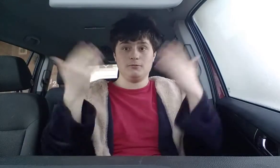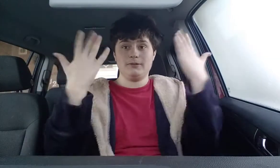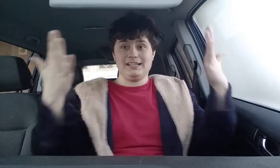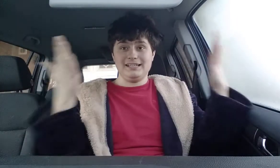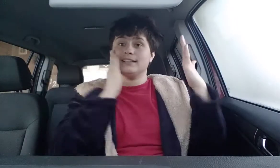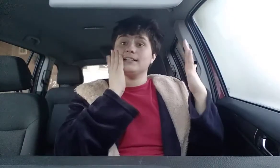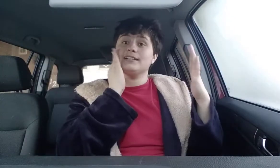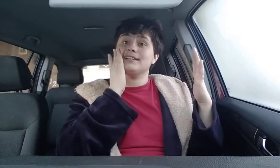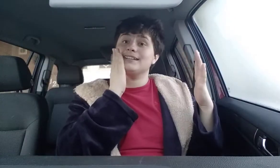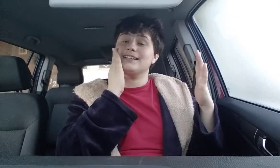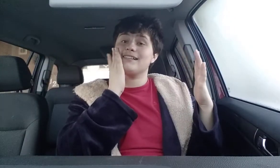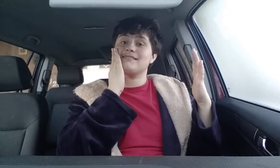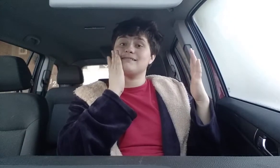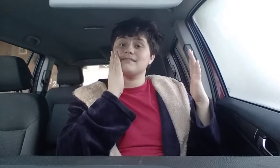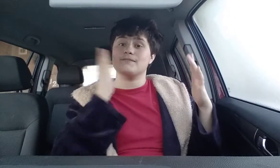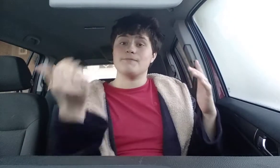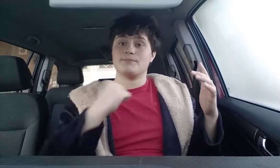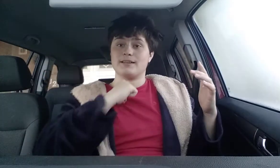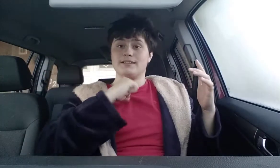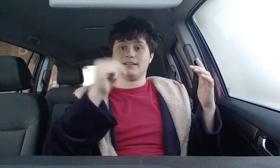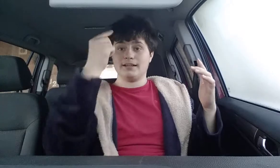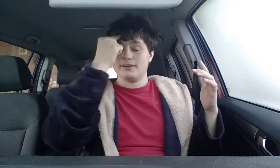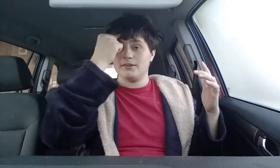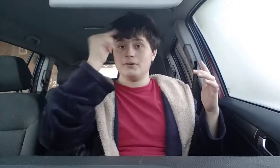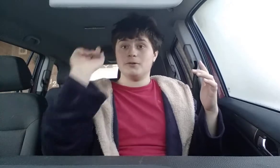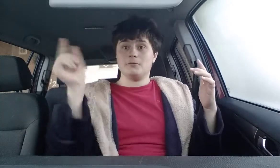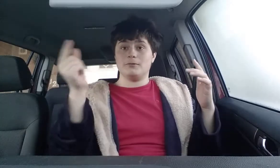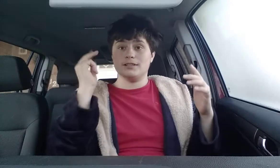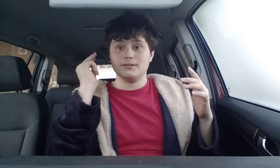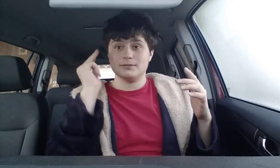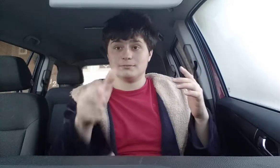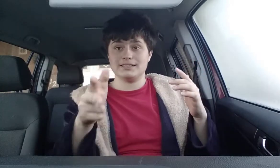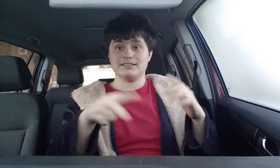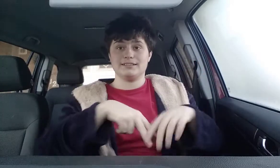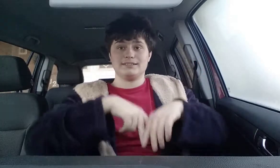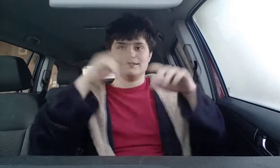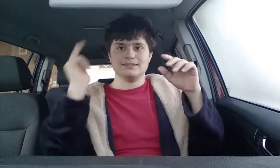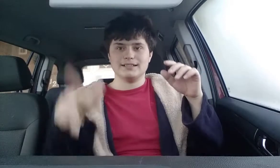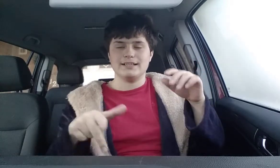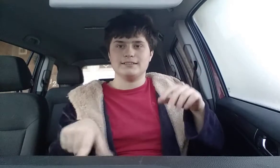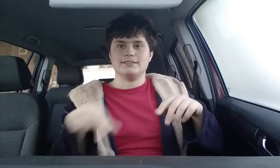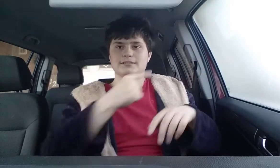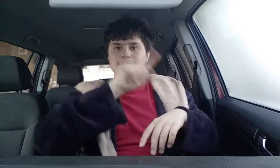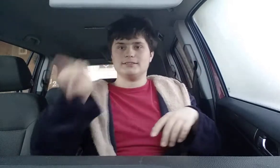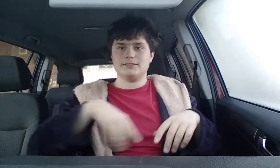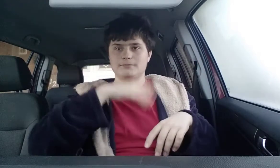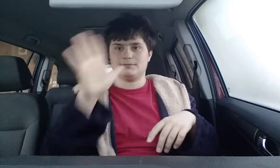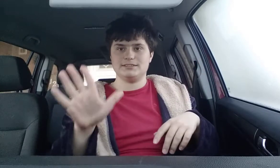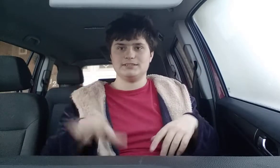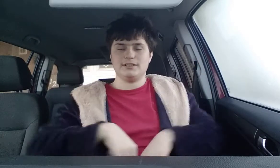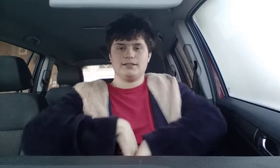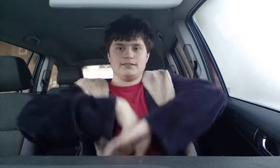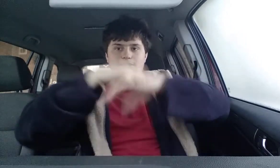when, But I know we'll meet again, some sunny